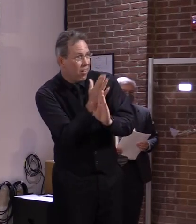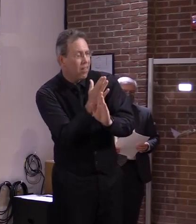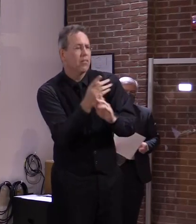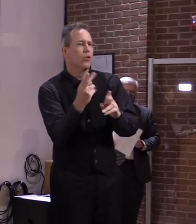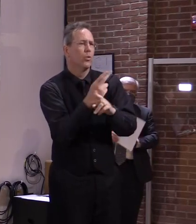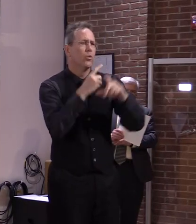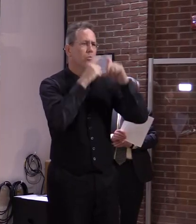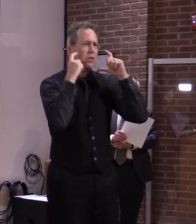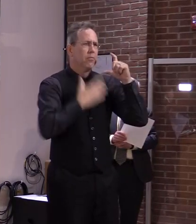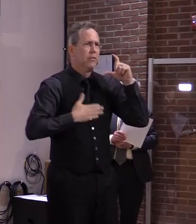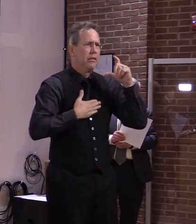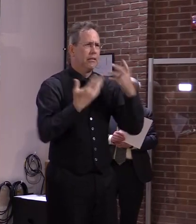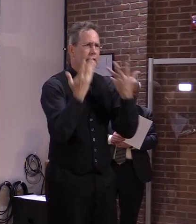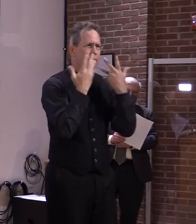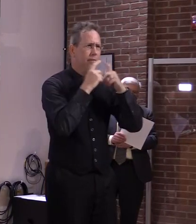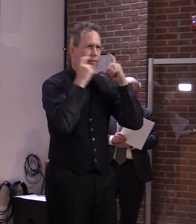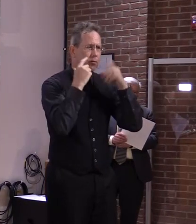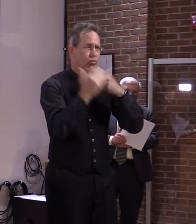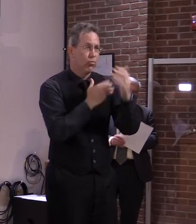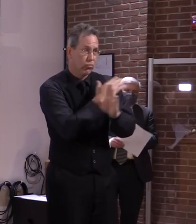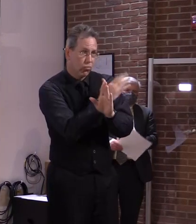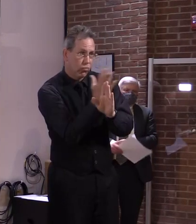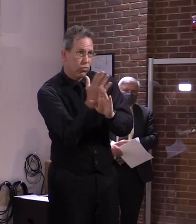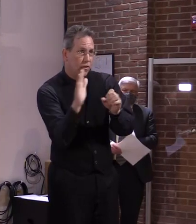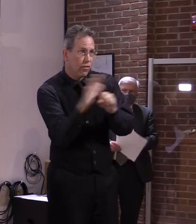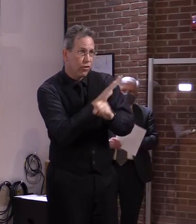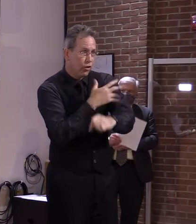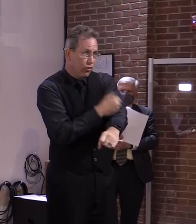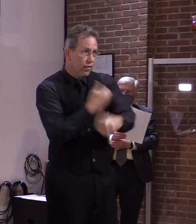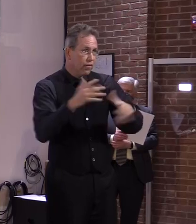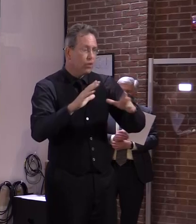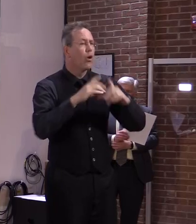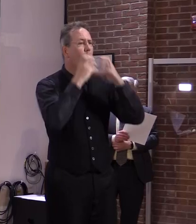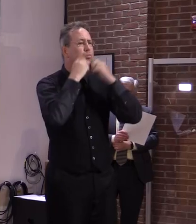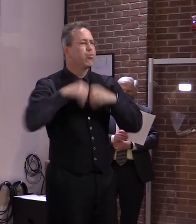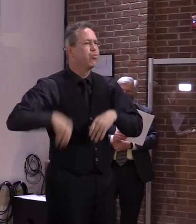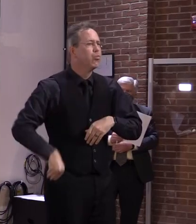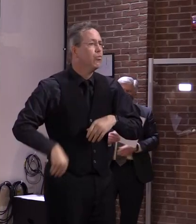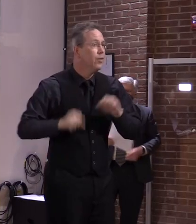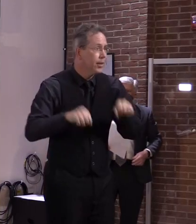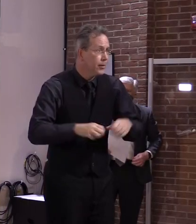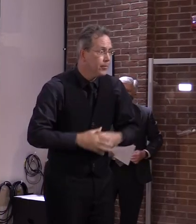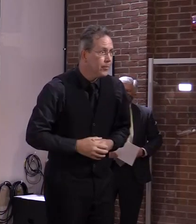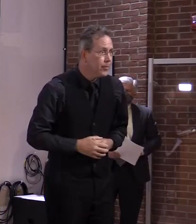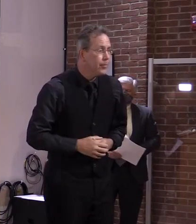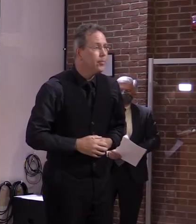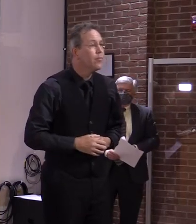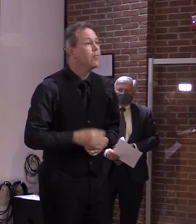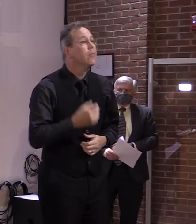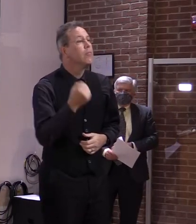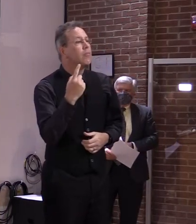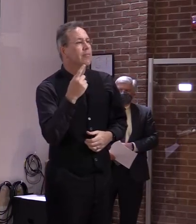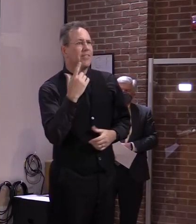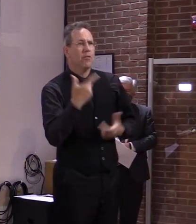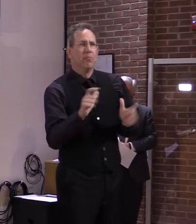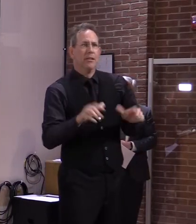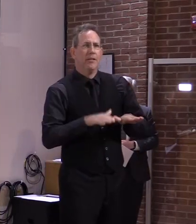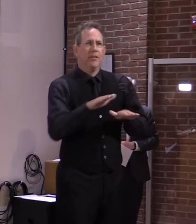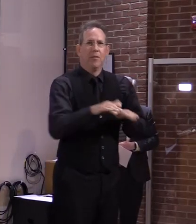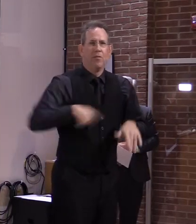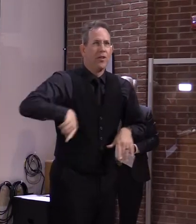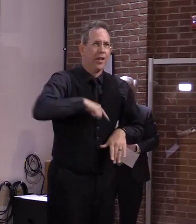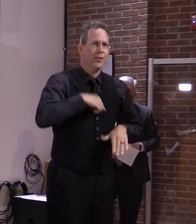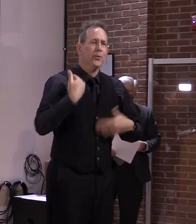step forward in the pandemic. In a few minutes, Dr. Levine will talk more about the CDC guidance. Secretary